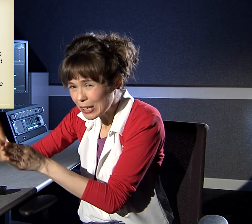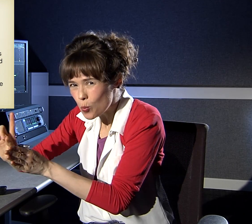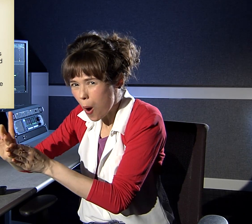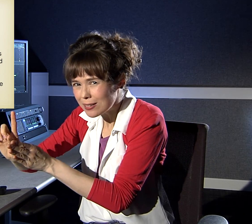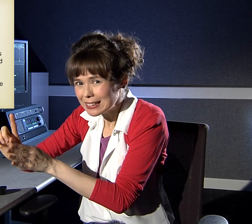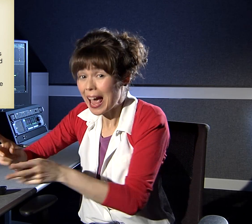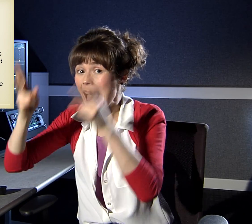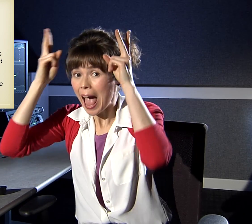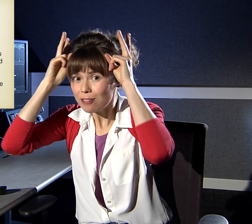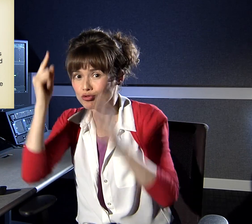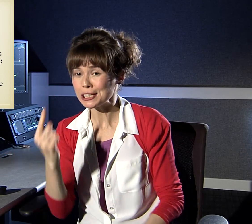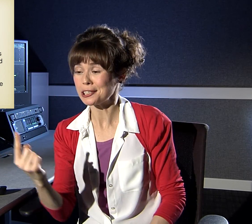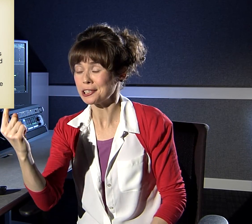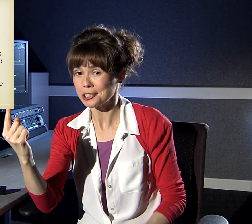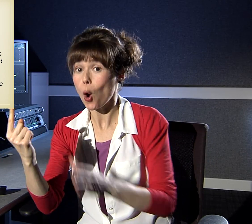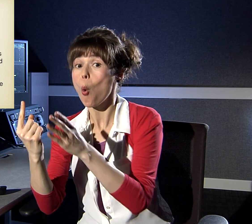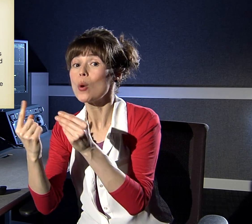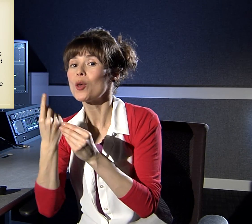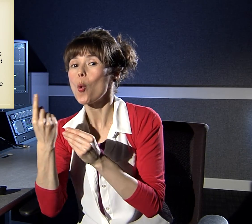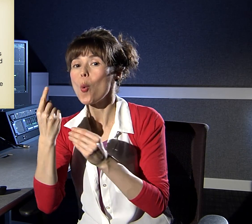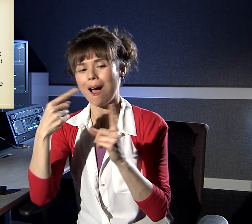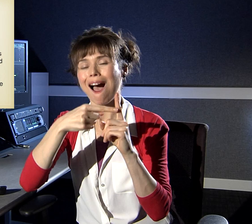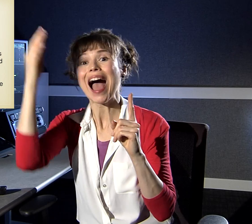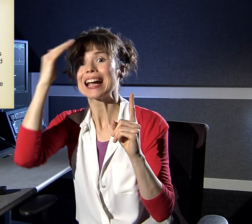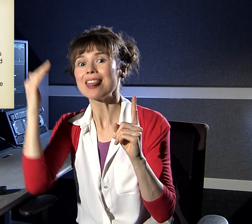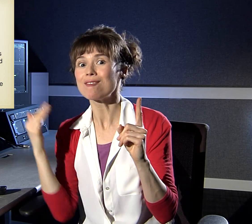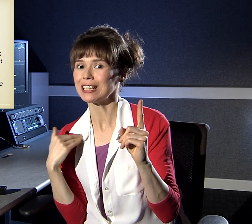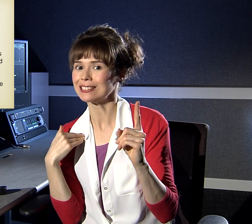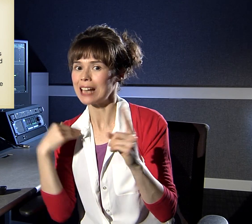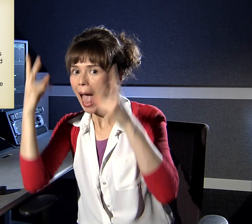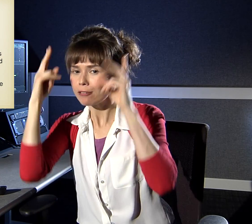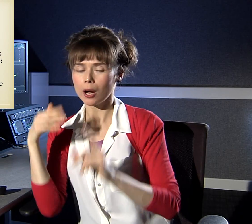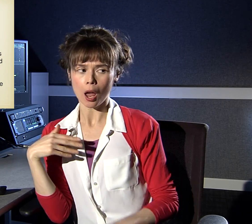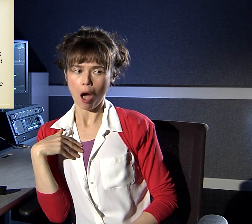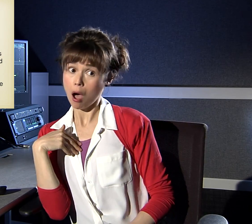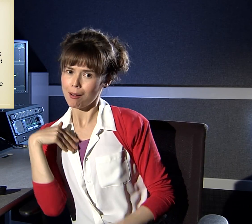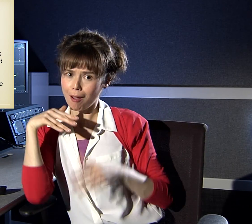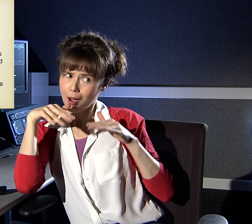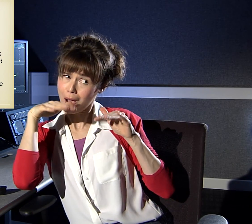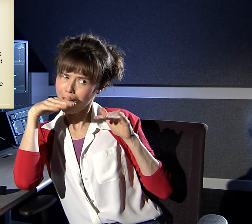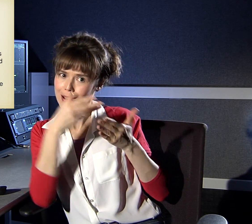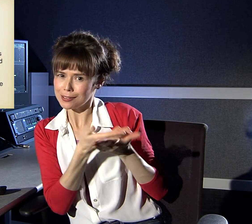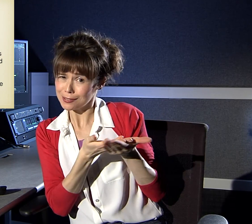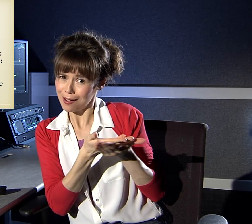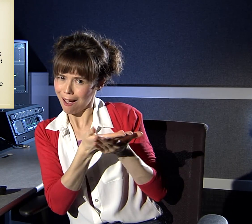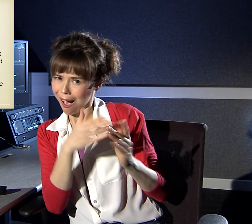Then finally, when he's left alone with Princess Catherine, Henry wins